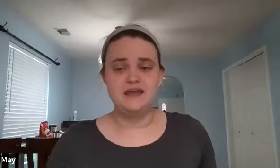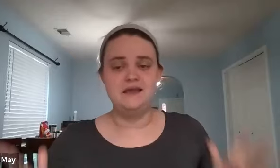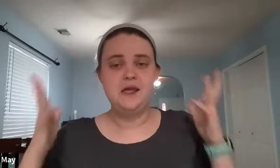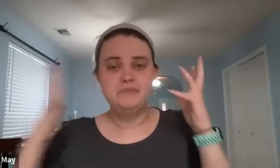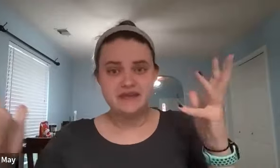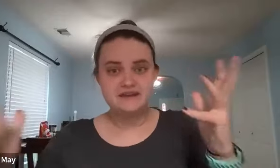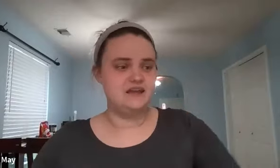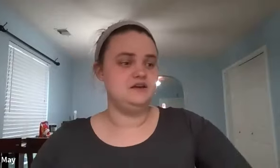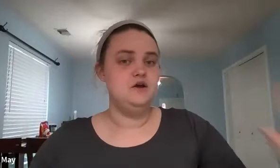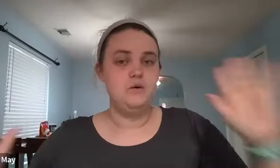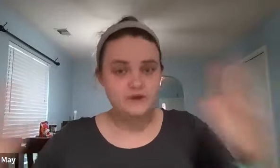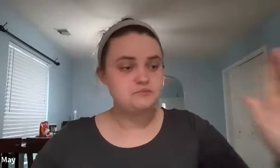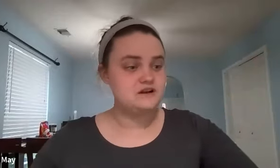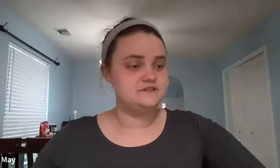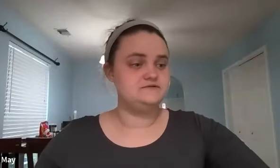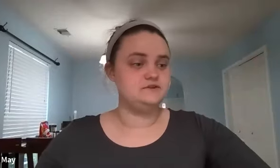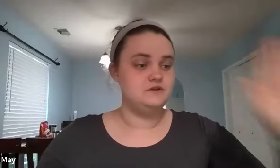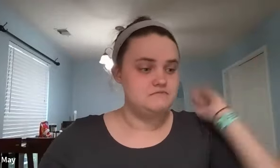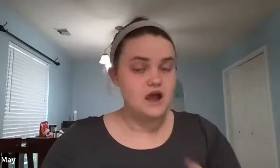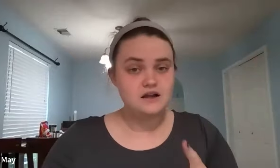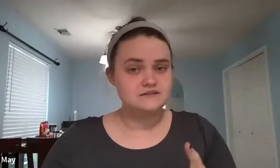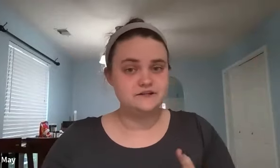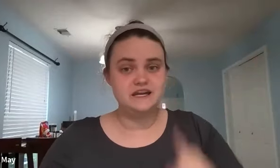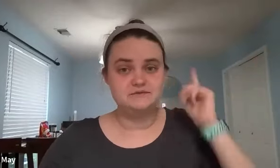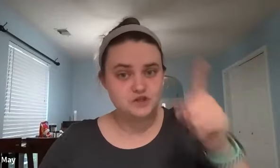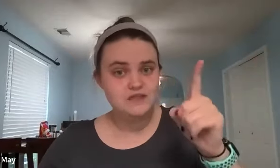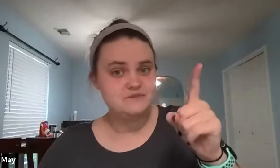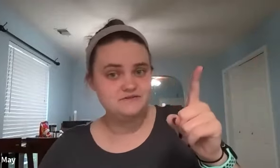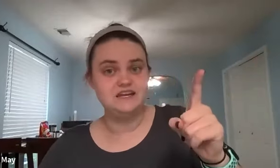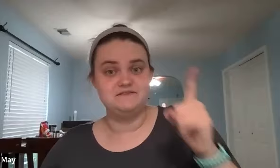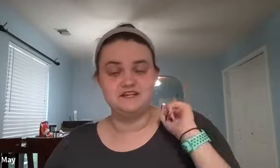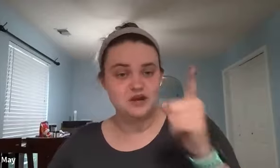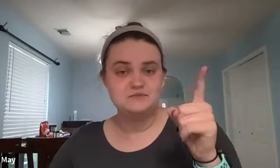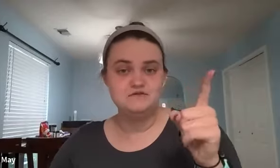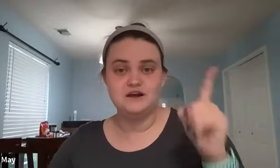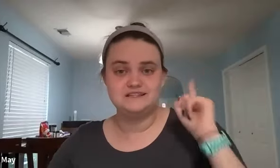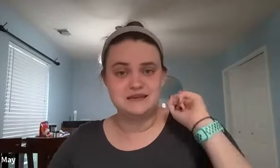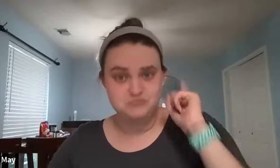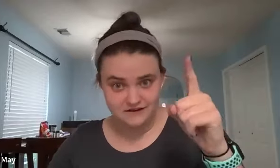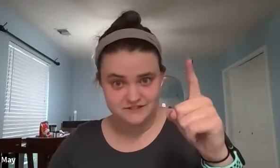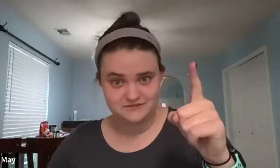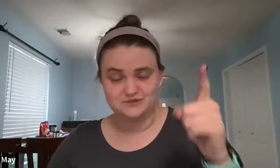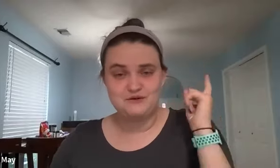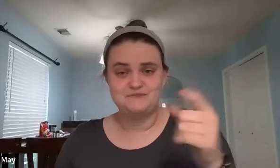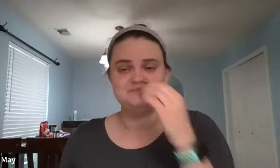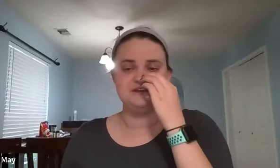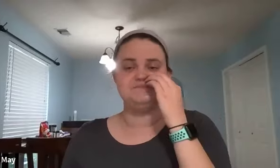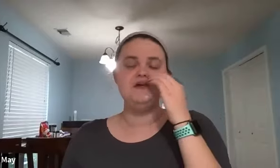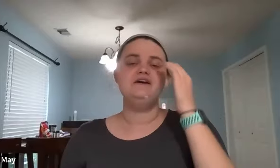Okay. Pancake with breakfast food. Not going to forget it. Don't let me forget it. If I try to move on, say breakfast foods, I'll remember again.